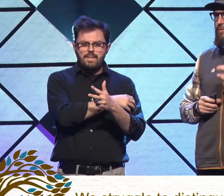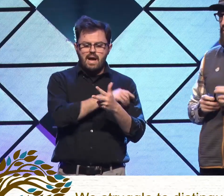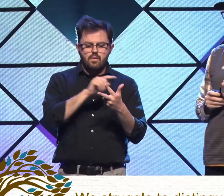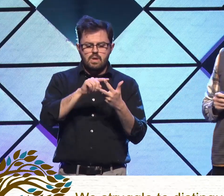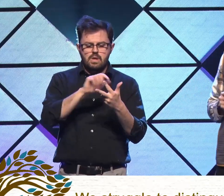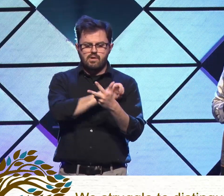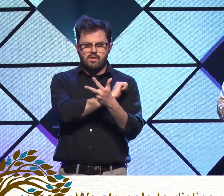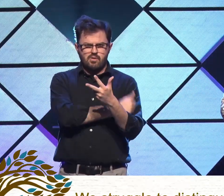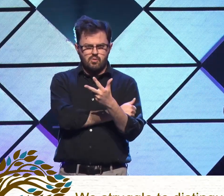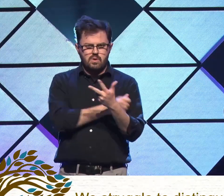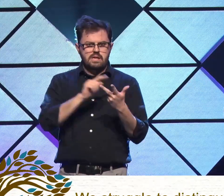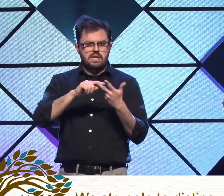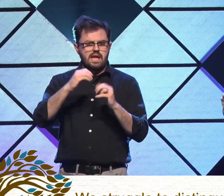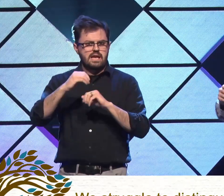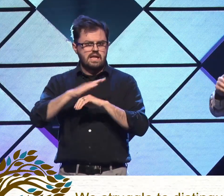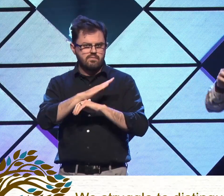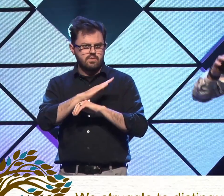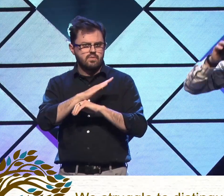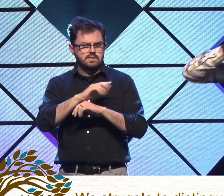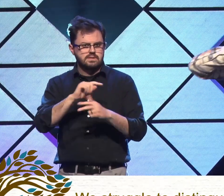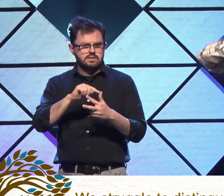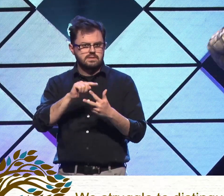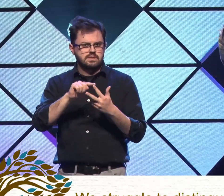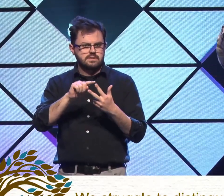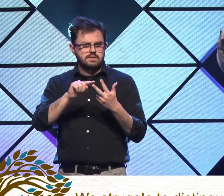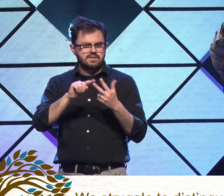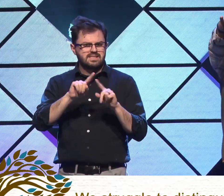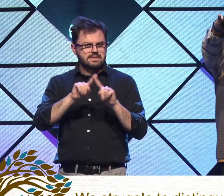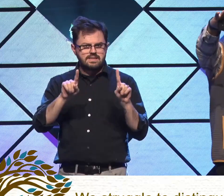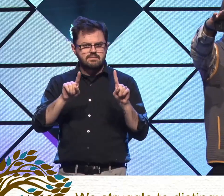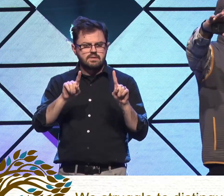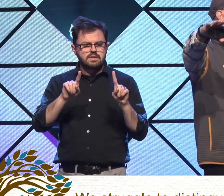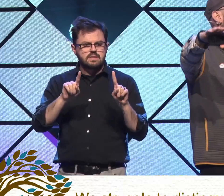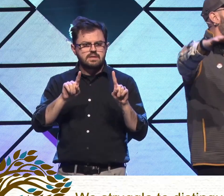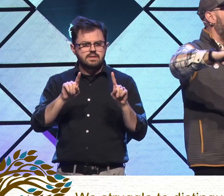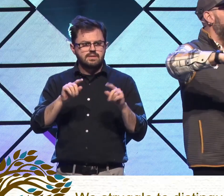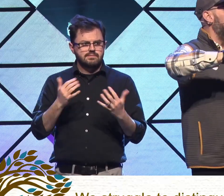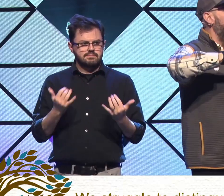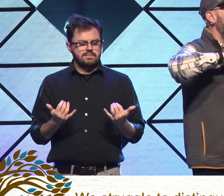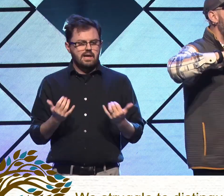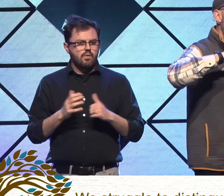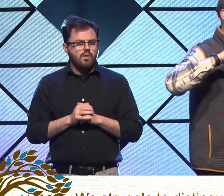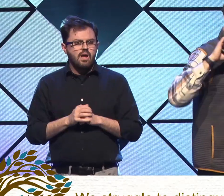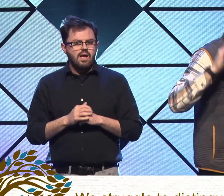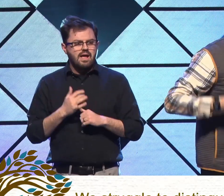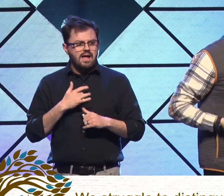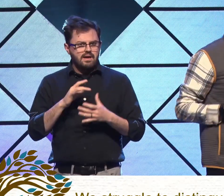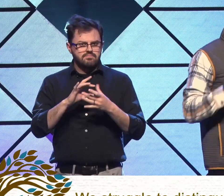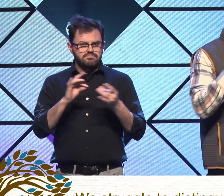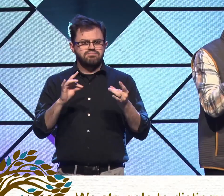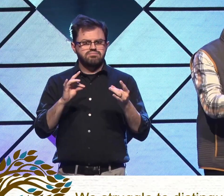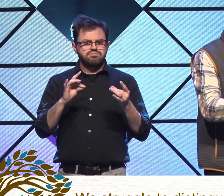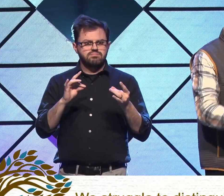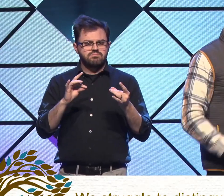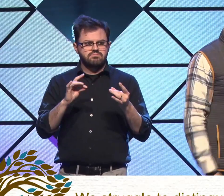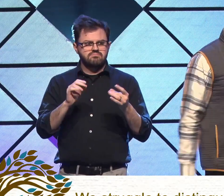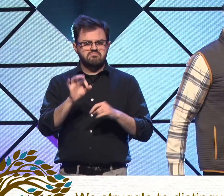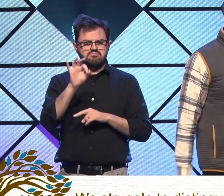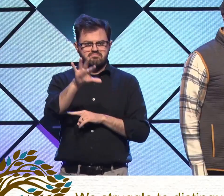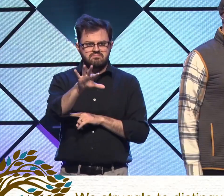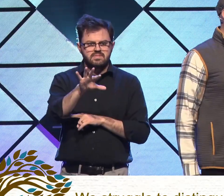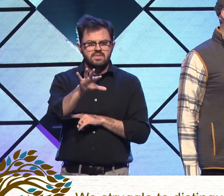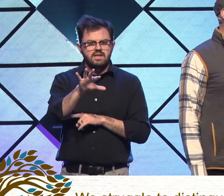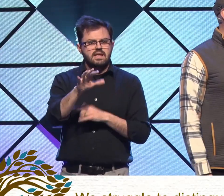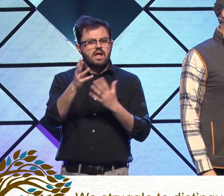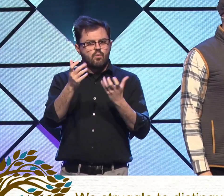and influence. Okay, so now I've said that statement, and I'm going to have to ask you to really lean in